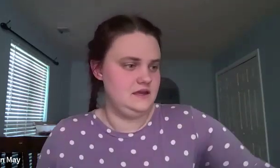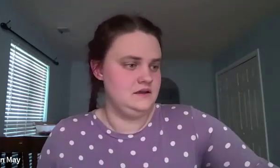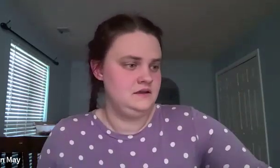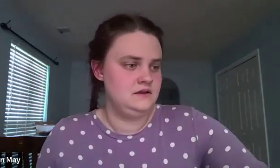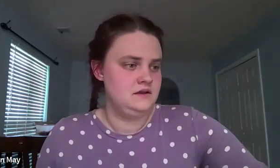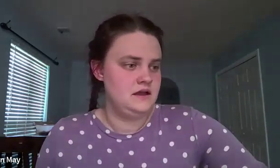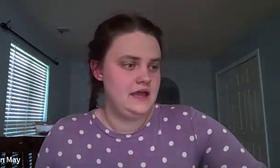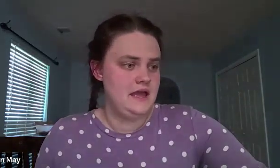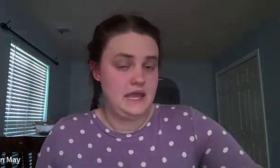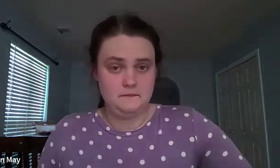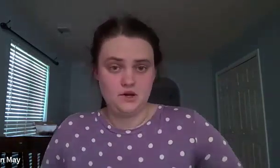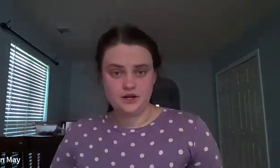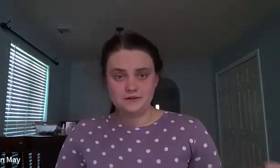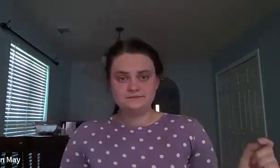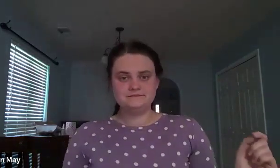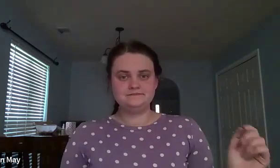Then hamburger.